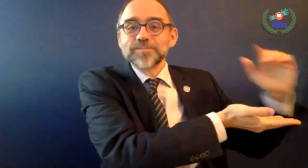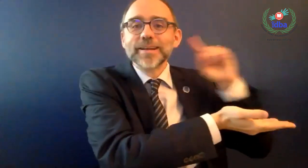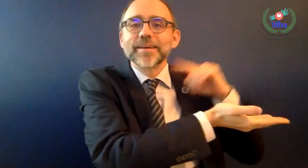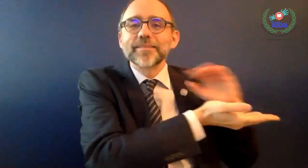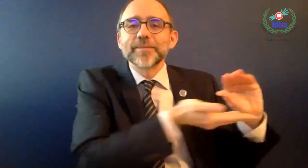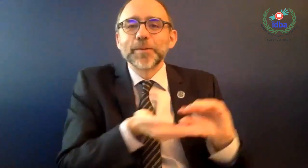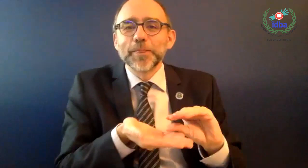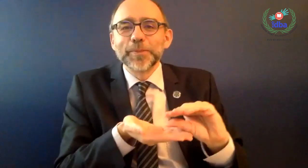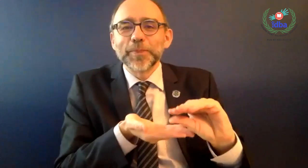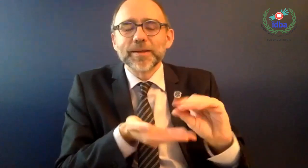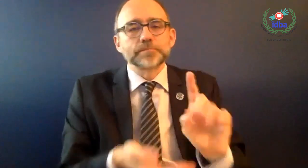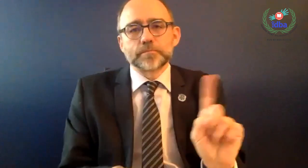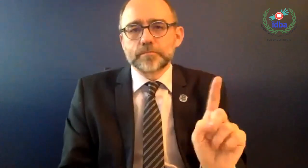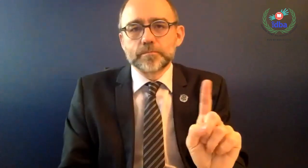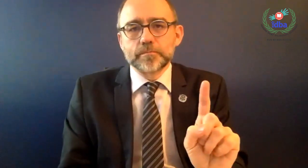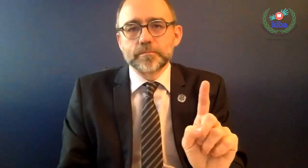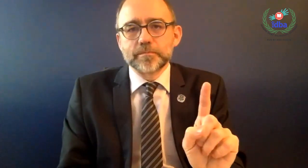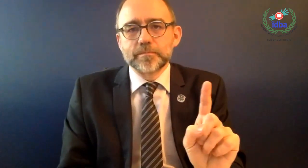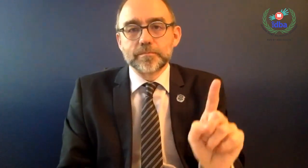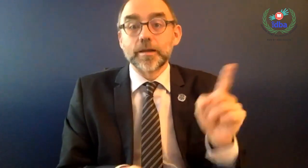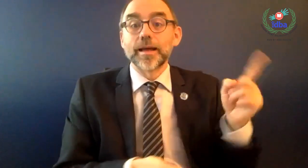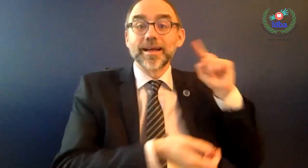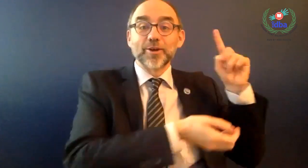And if the classroom or the school is teaching more